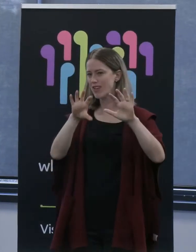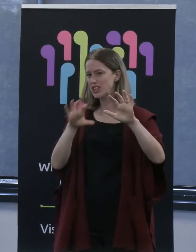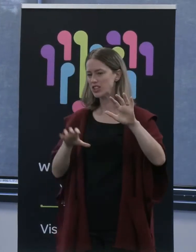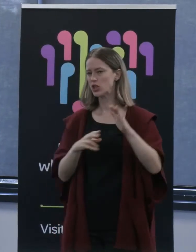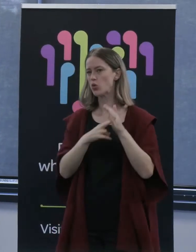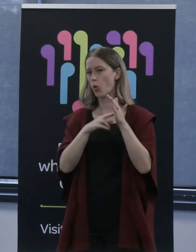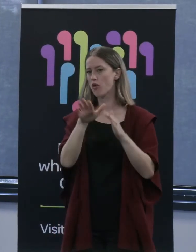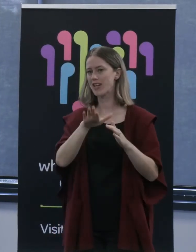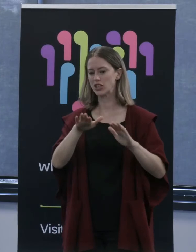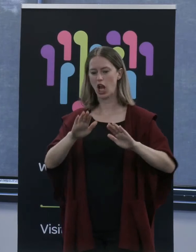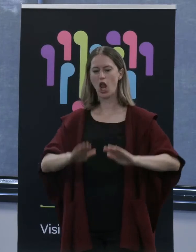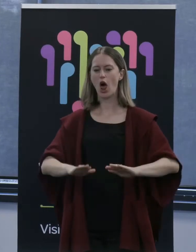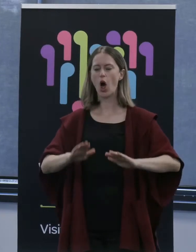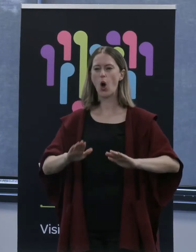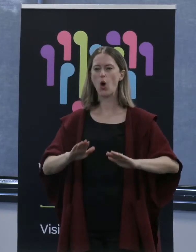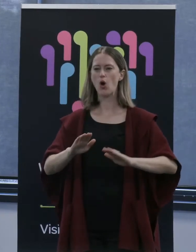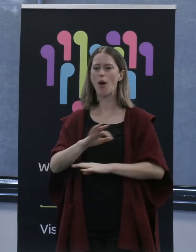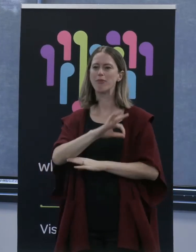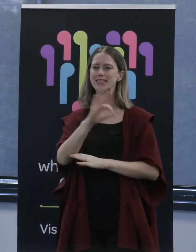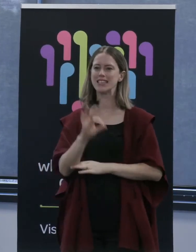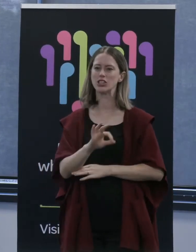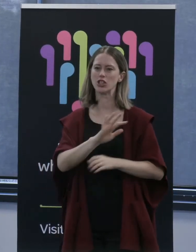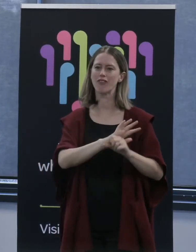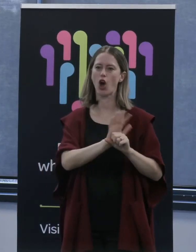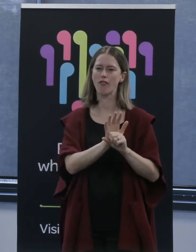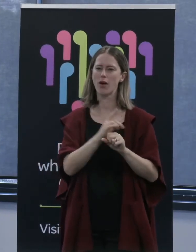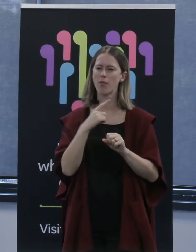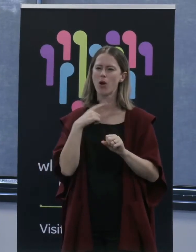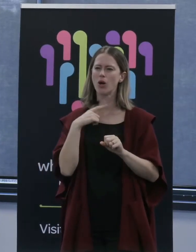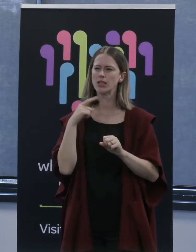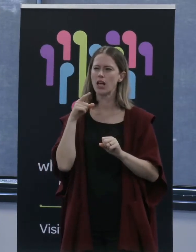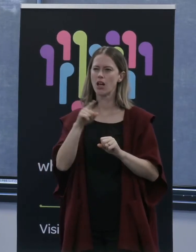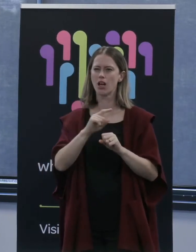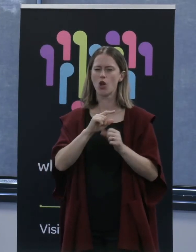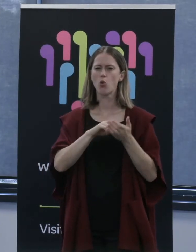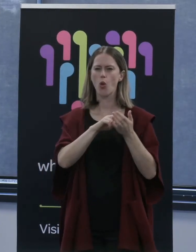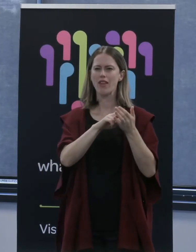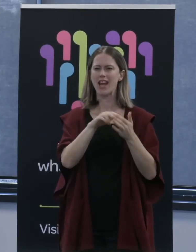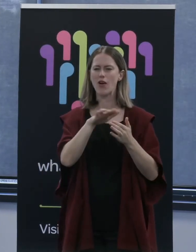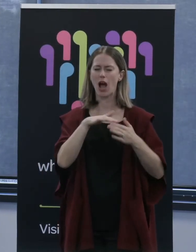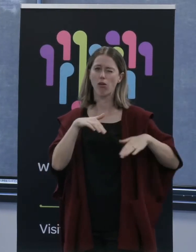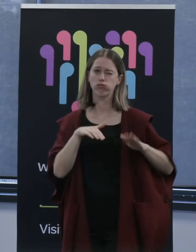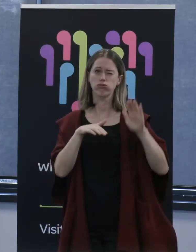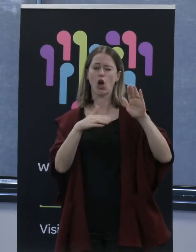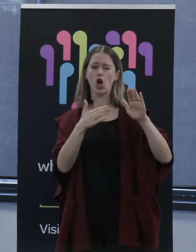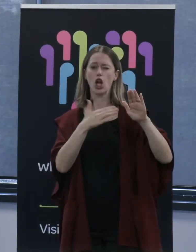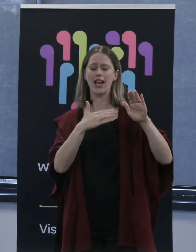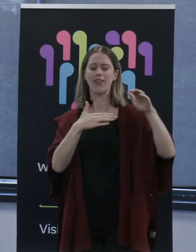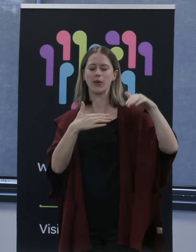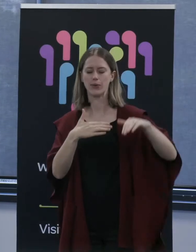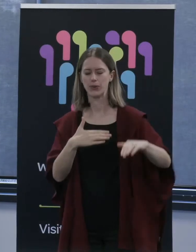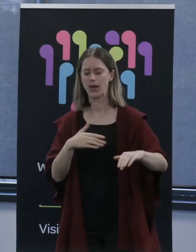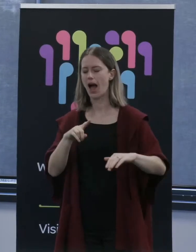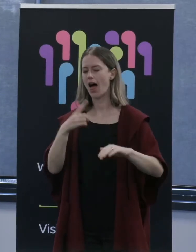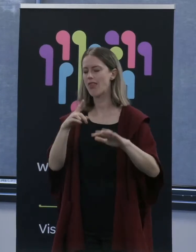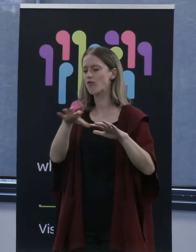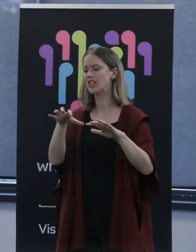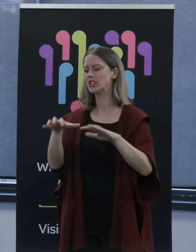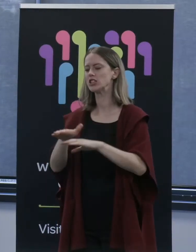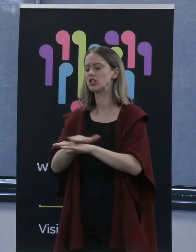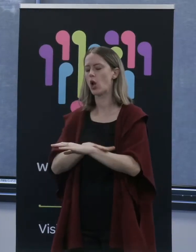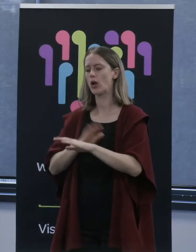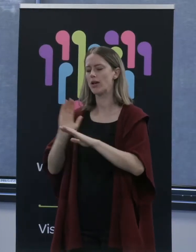region now has the lowest case rate after reaching that quite high early peak, and in all the other regions it's